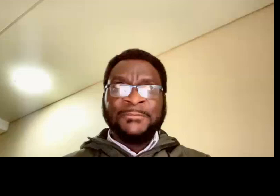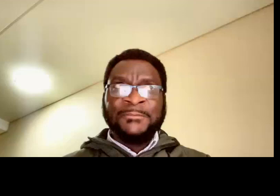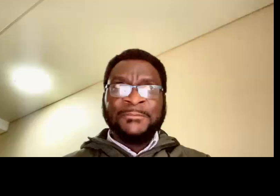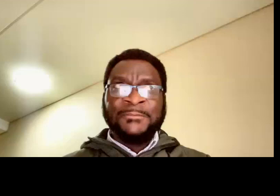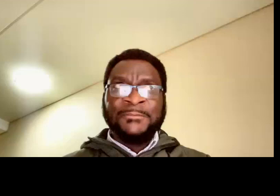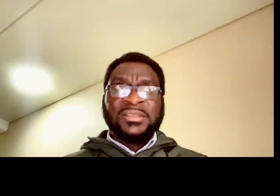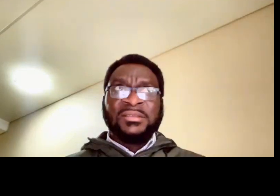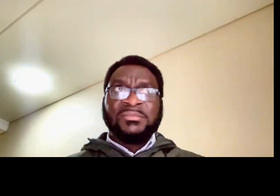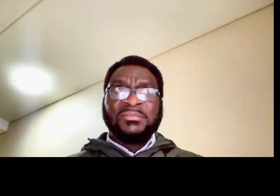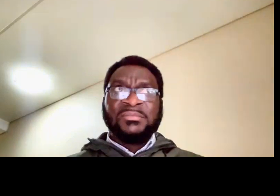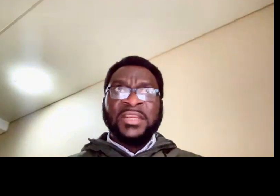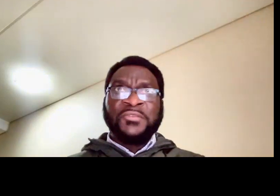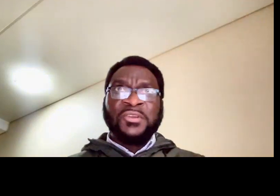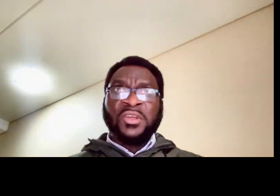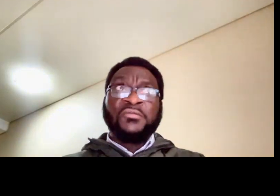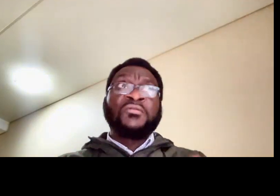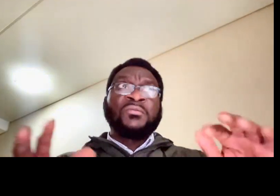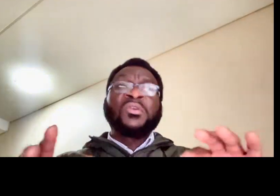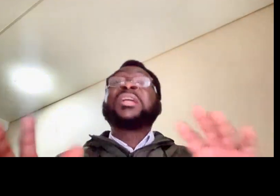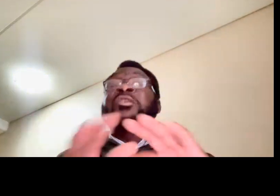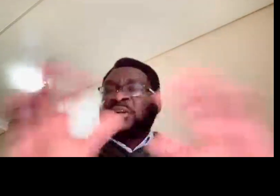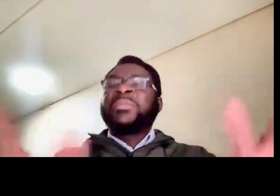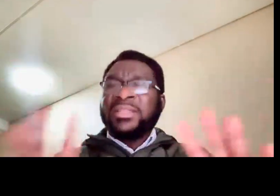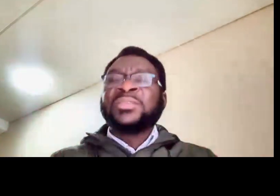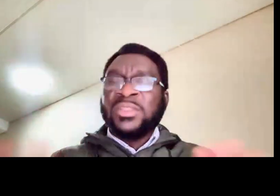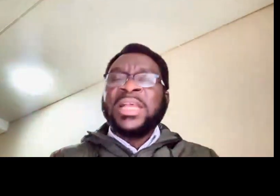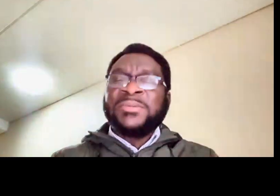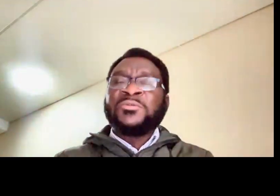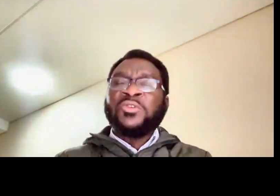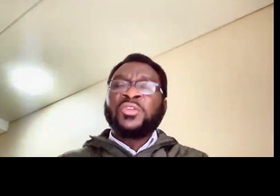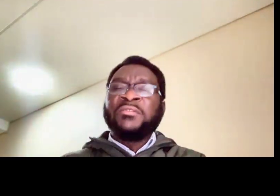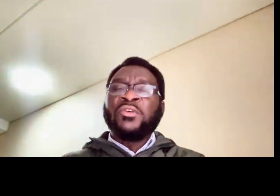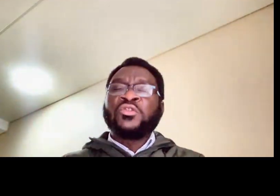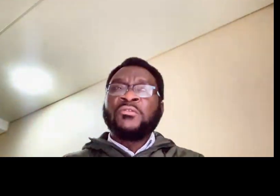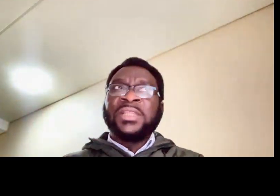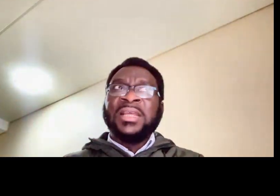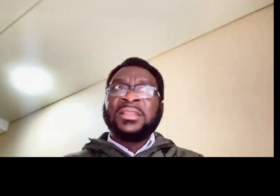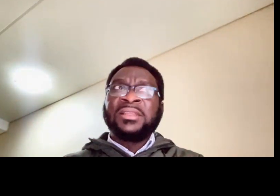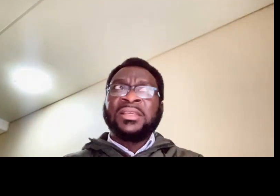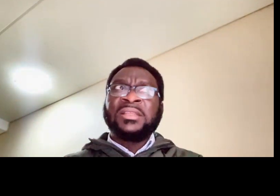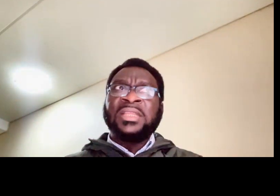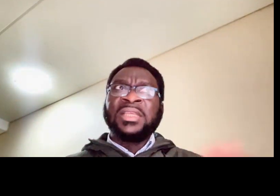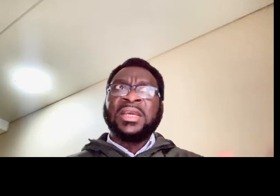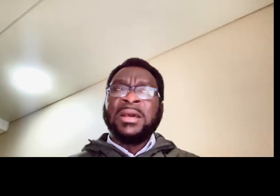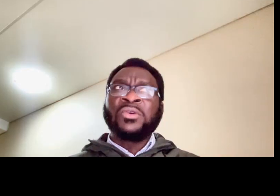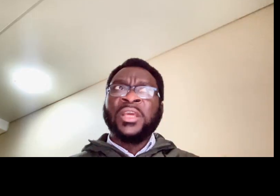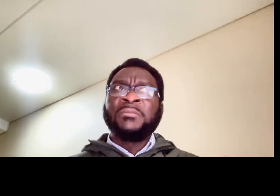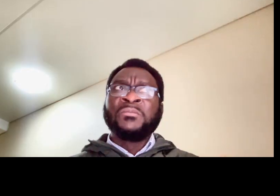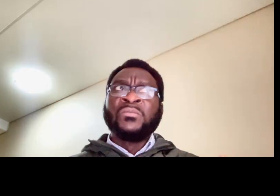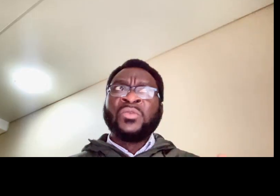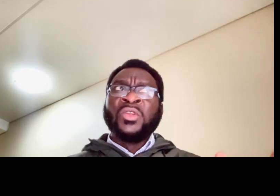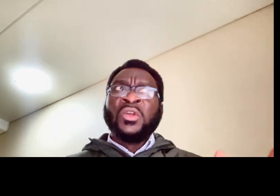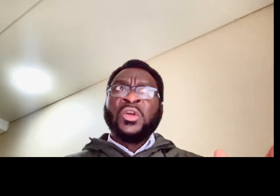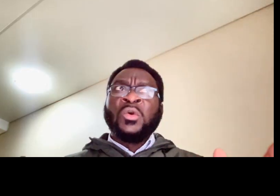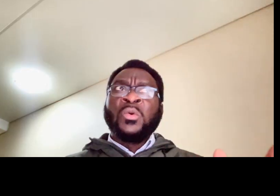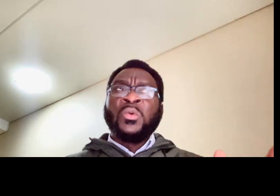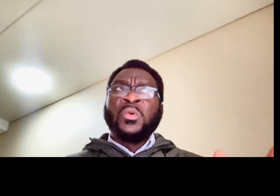recounted. And then if you can just talk about that, what aspects struck you there. If you want to go for that, think around,